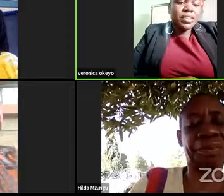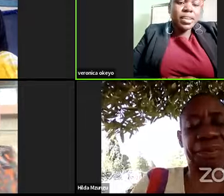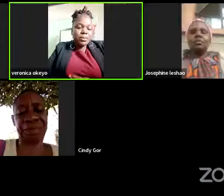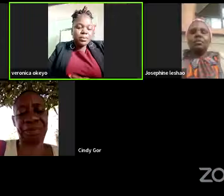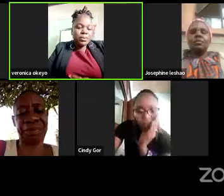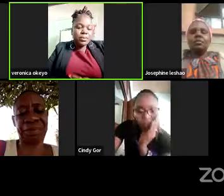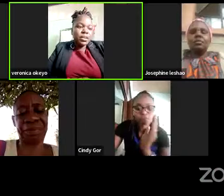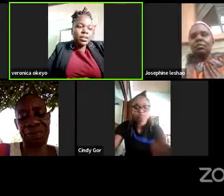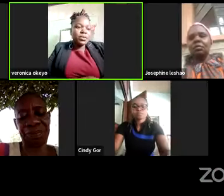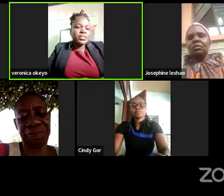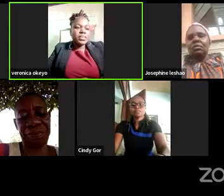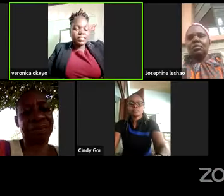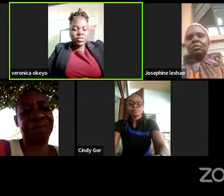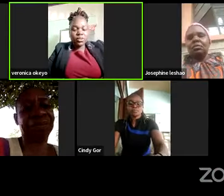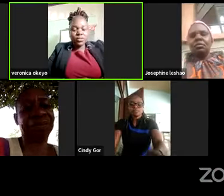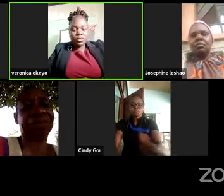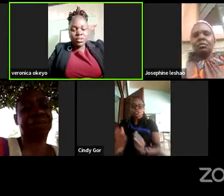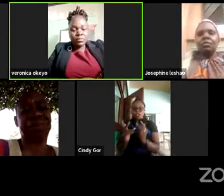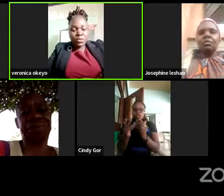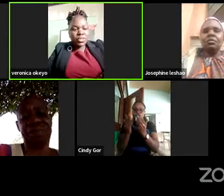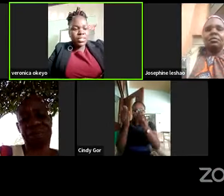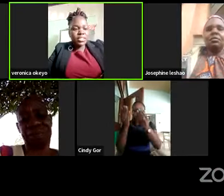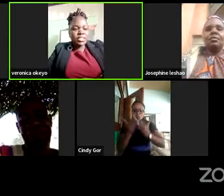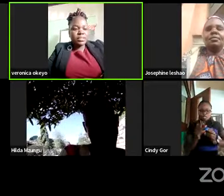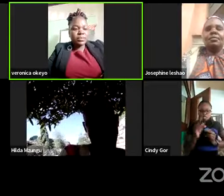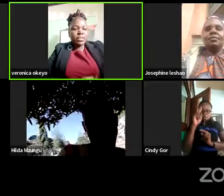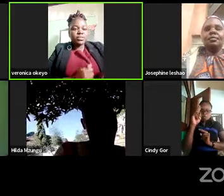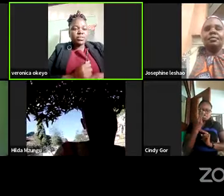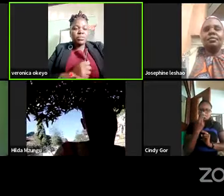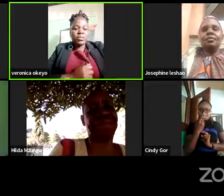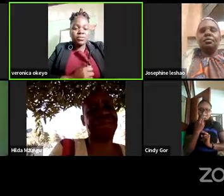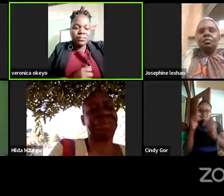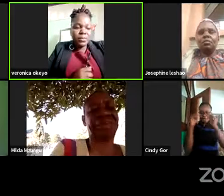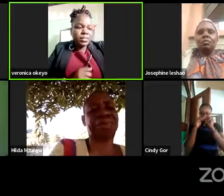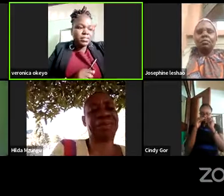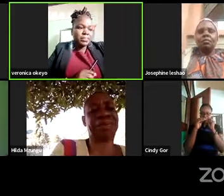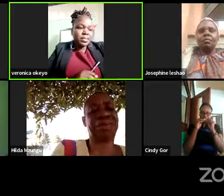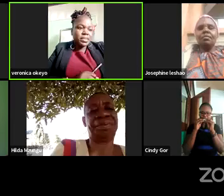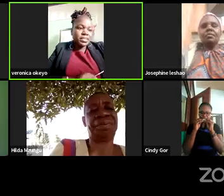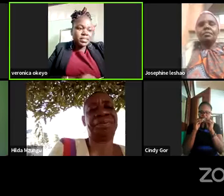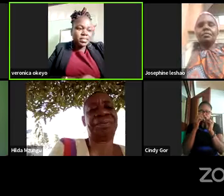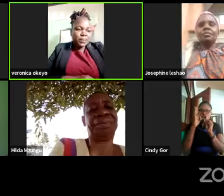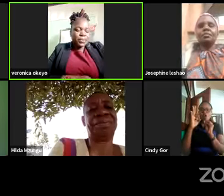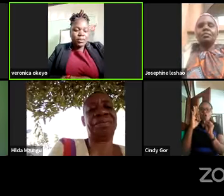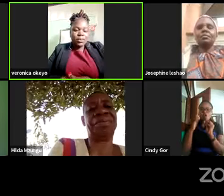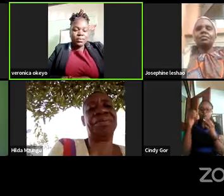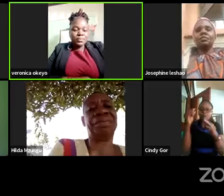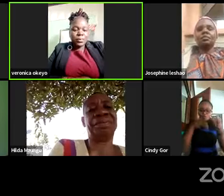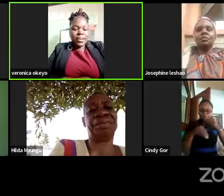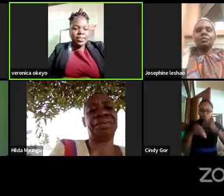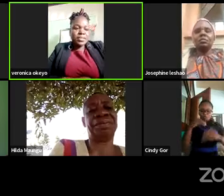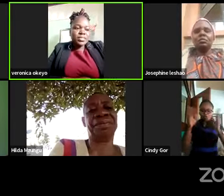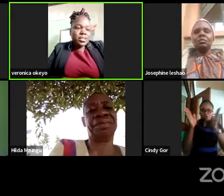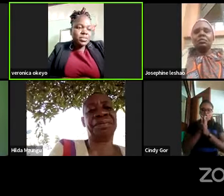second webinar on the intersection of corruption and bodily autonomy of women with disabilities. We are here today to